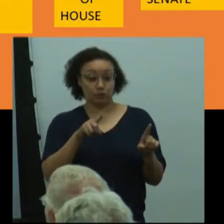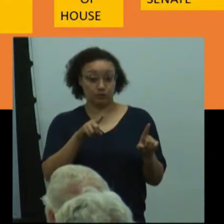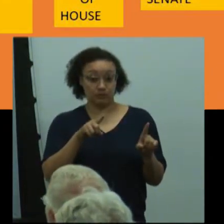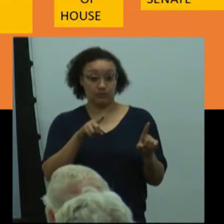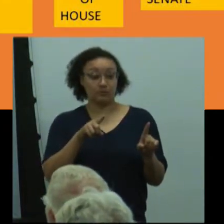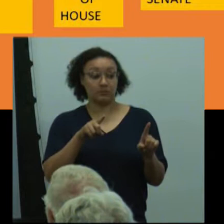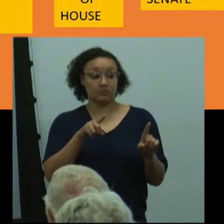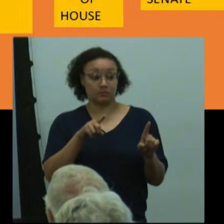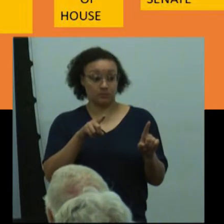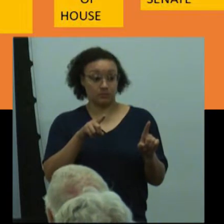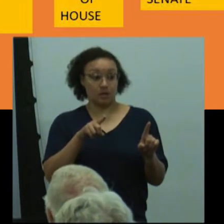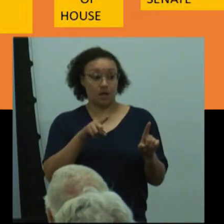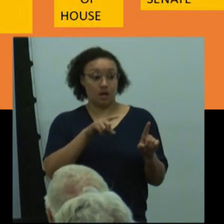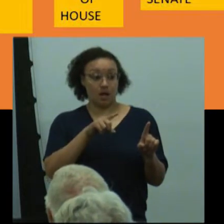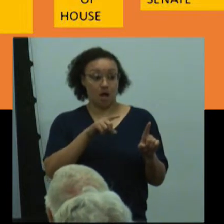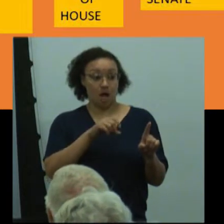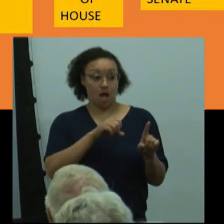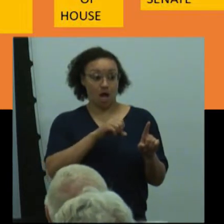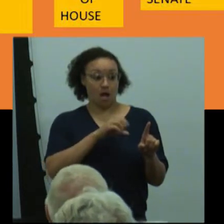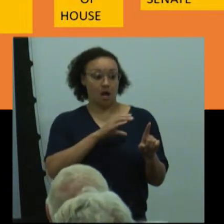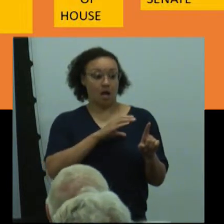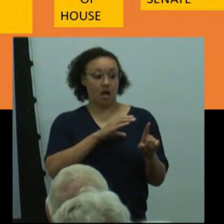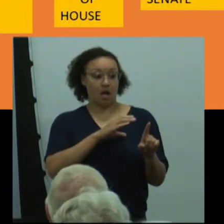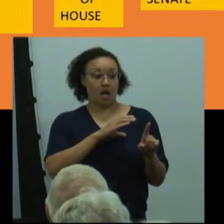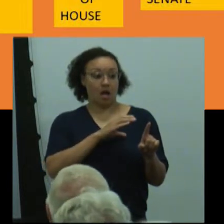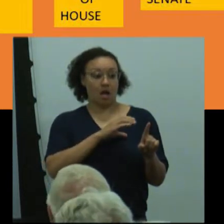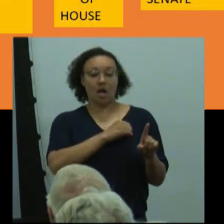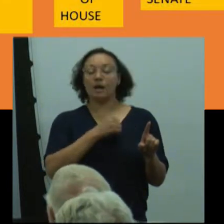Are there any non-politicians in that group?